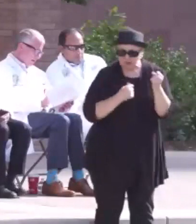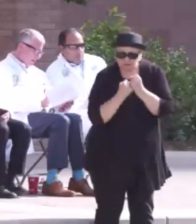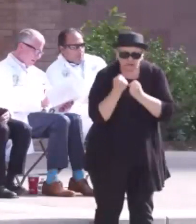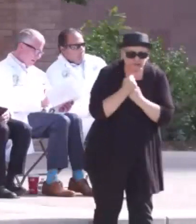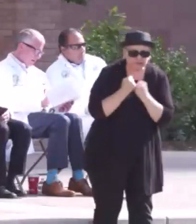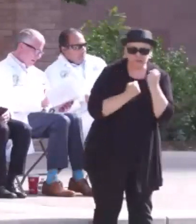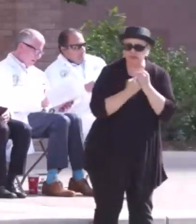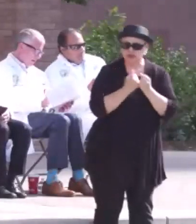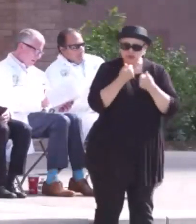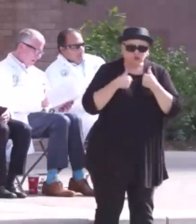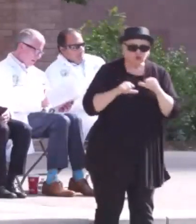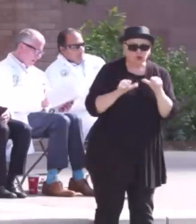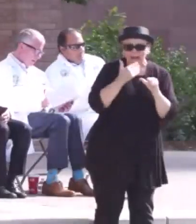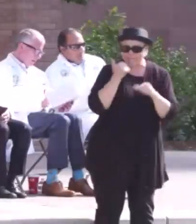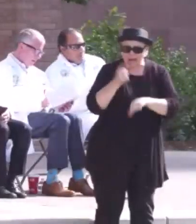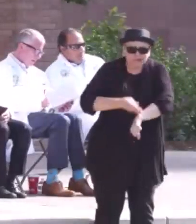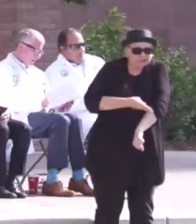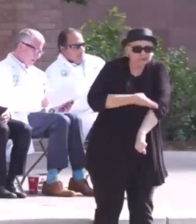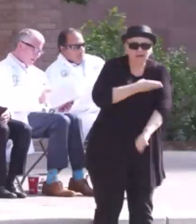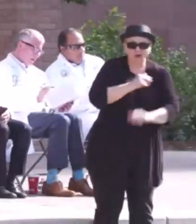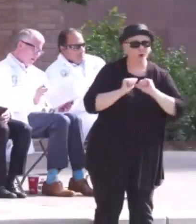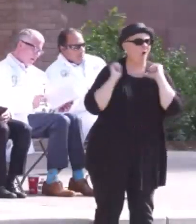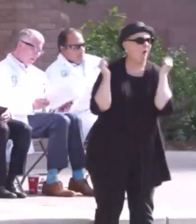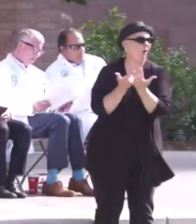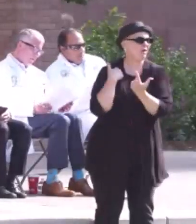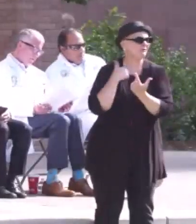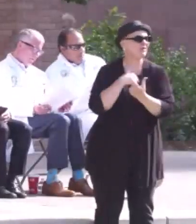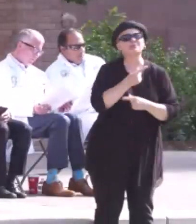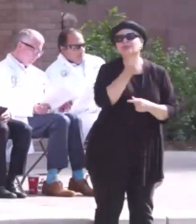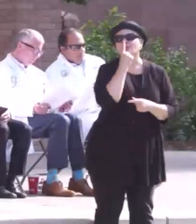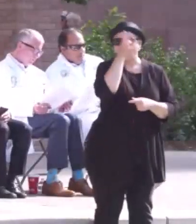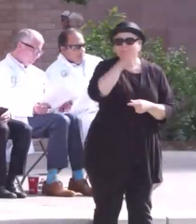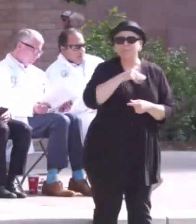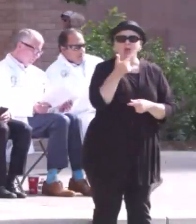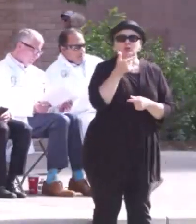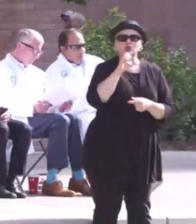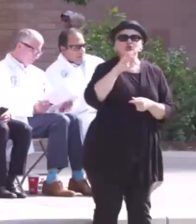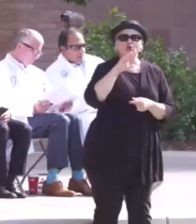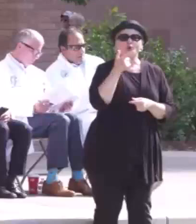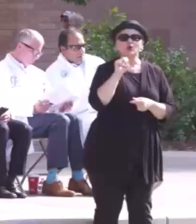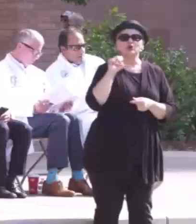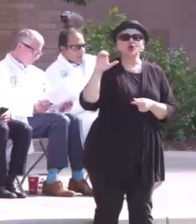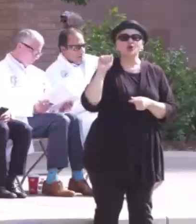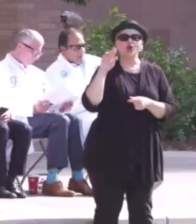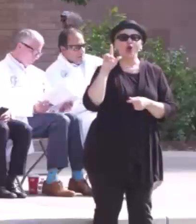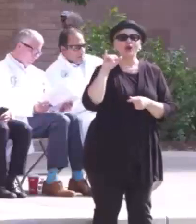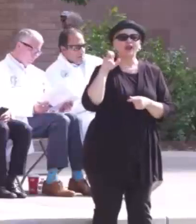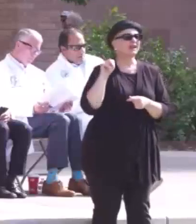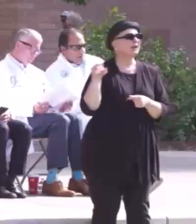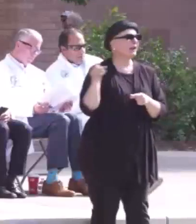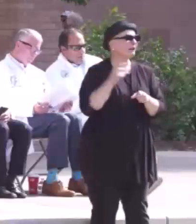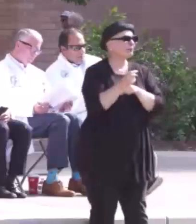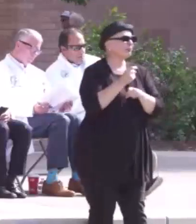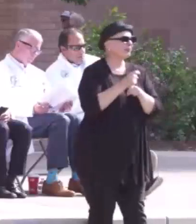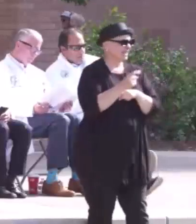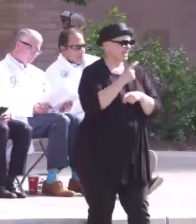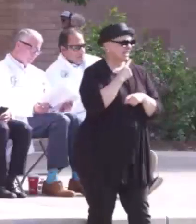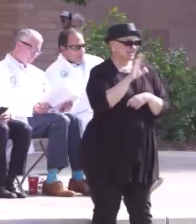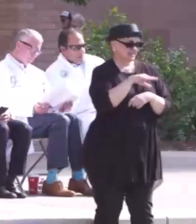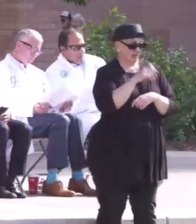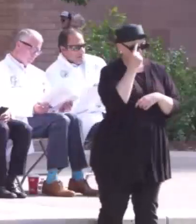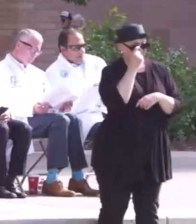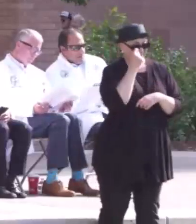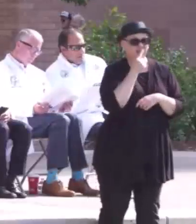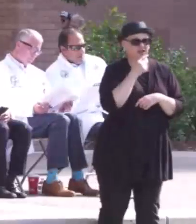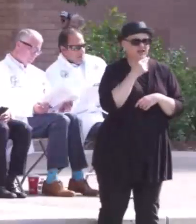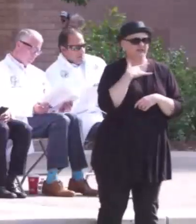us. George Carlin, the comedian, once said, "Isn't it unnerving that doctors call what they do practice?"